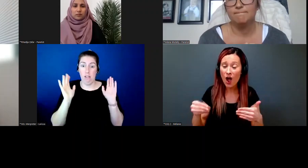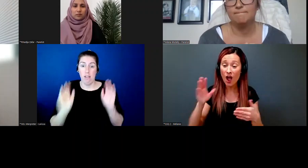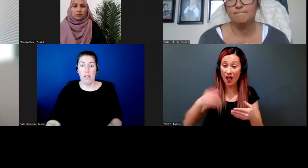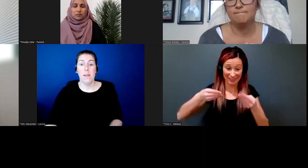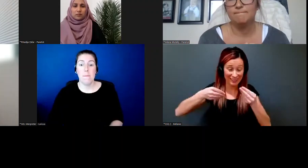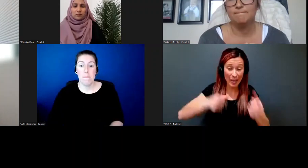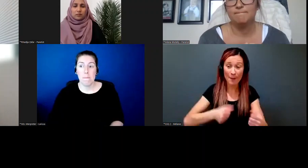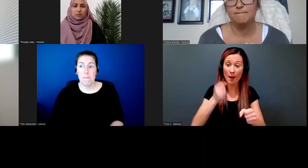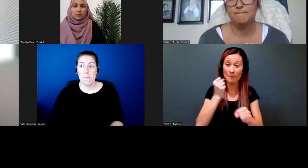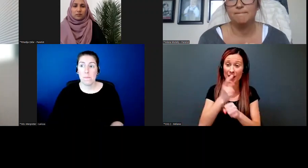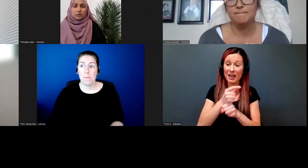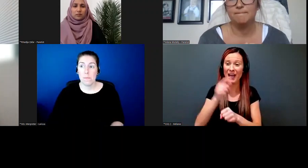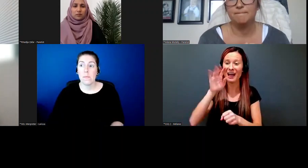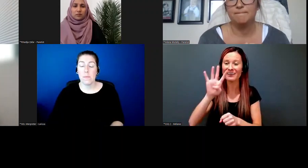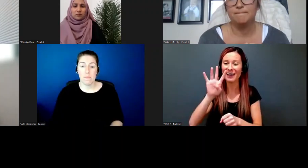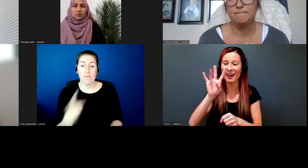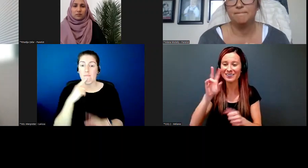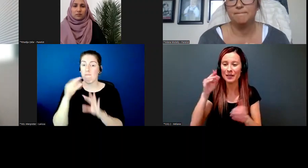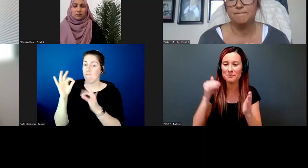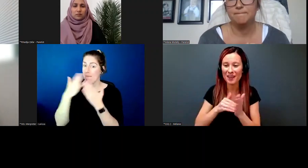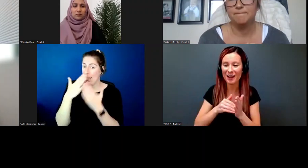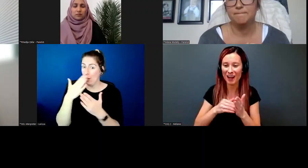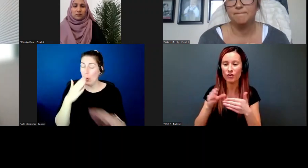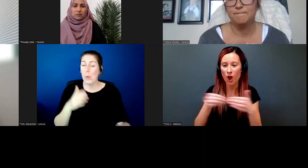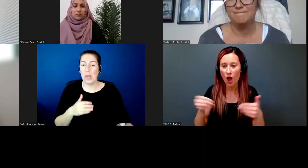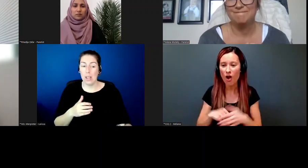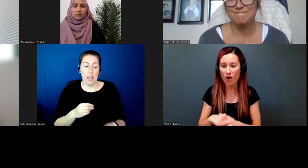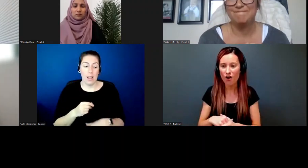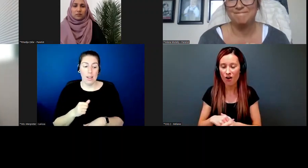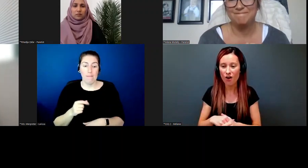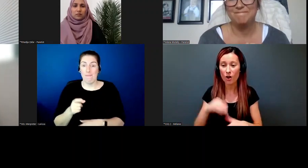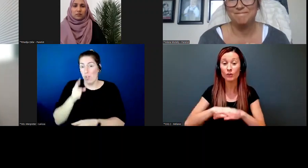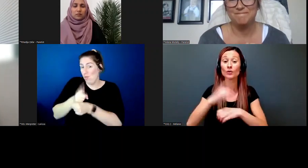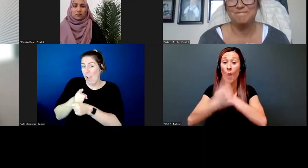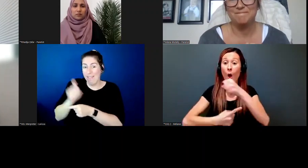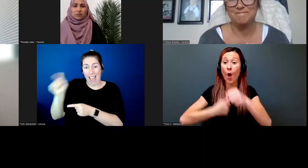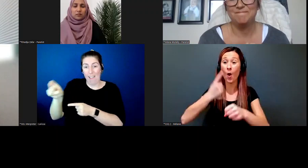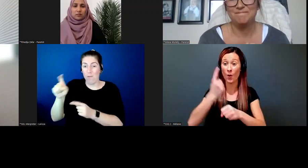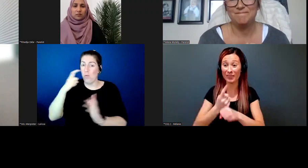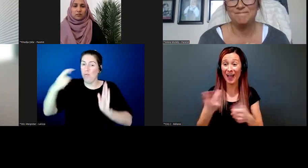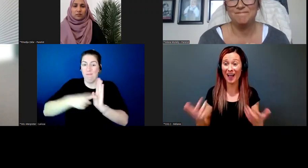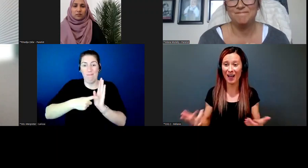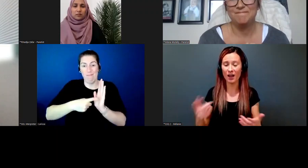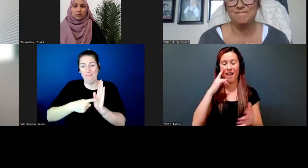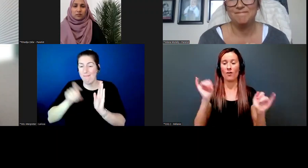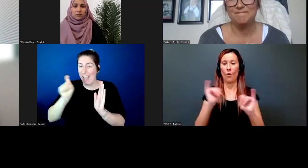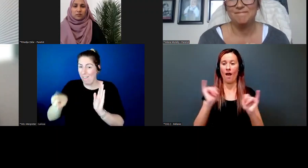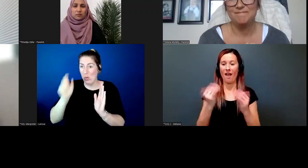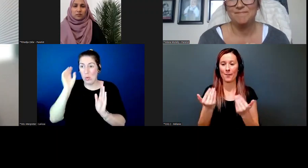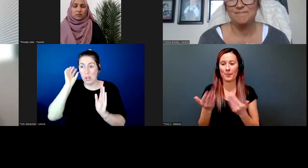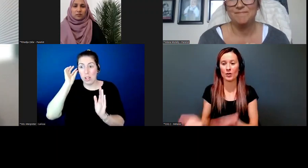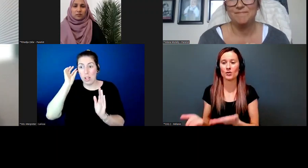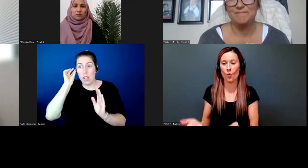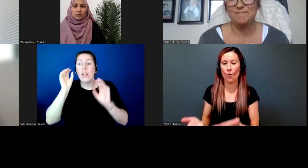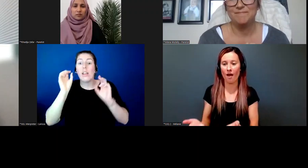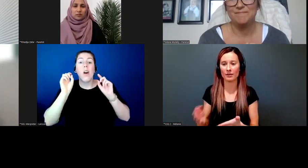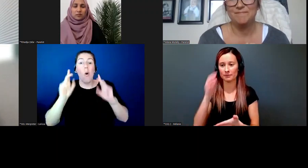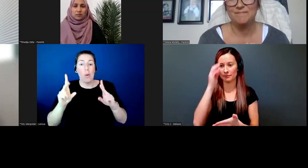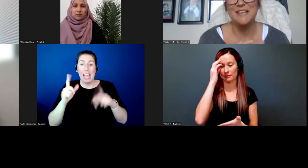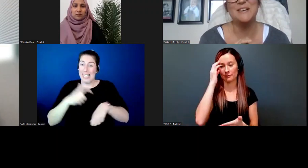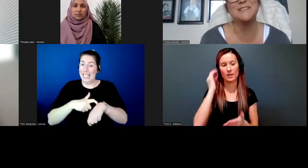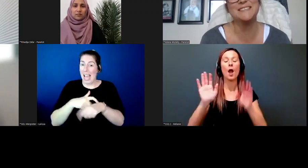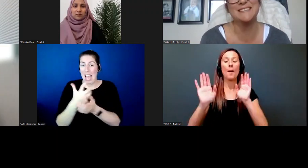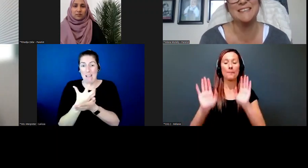Thanks, Alana. Yeah, it is something that needs to be addressed. Absolutely. Okay, we are essentially out of